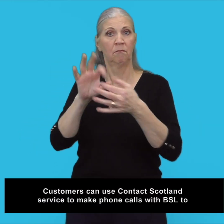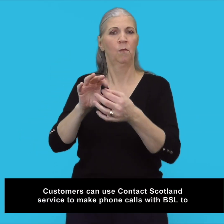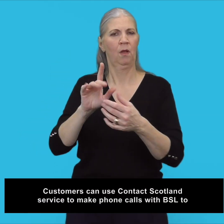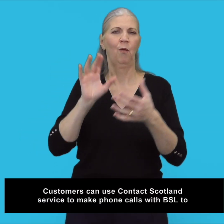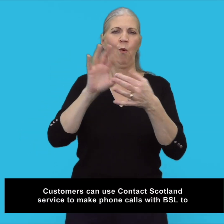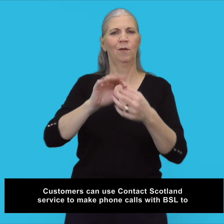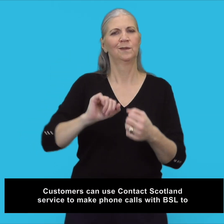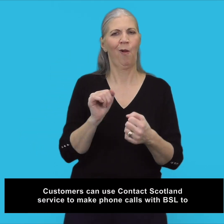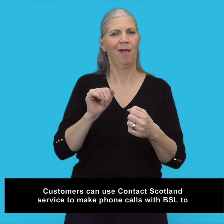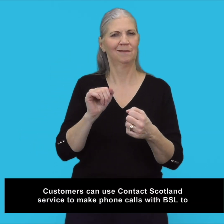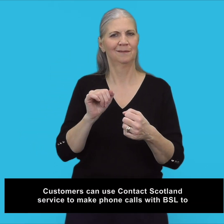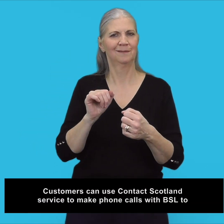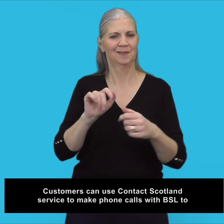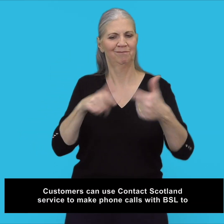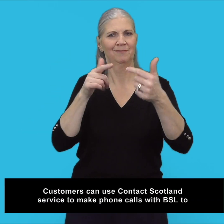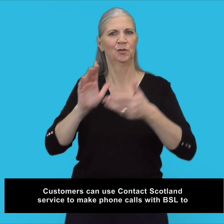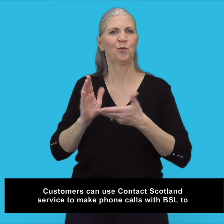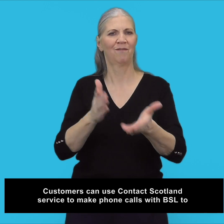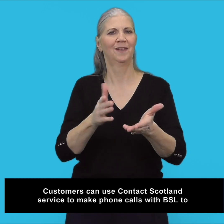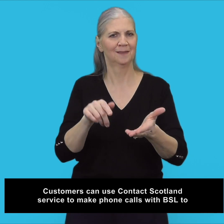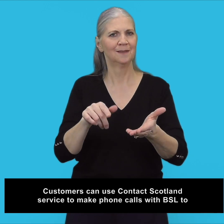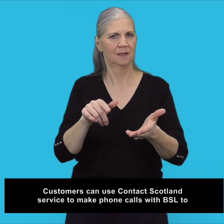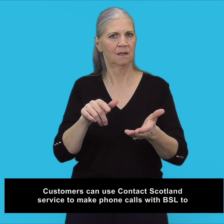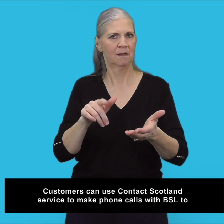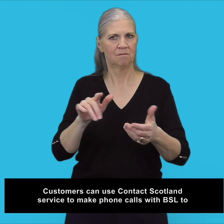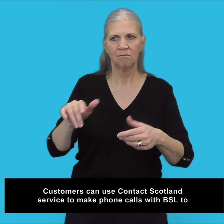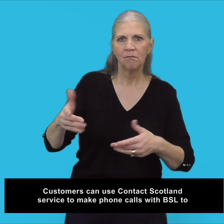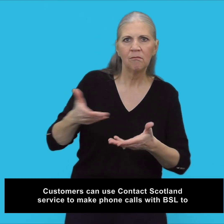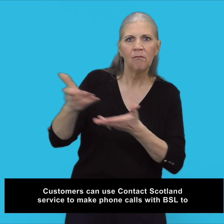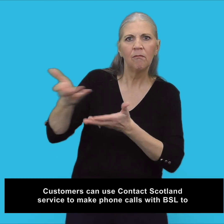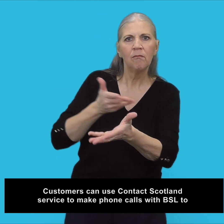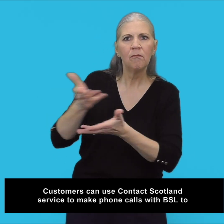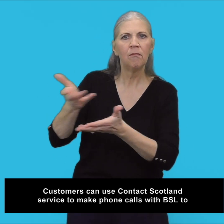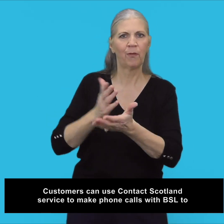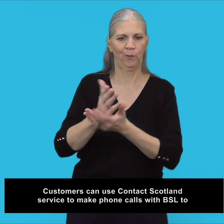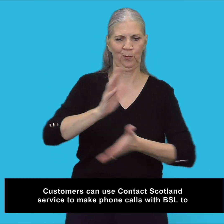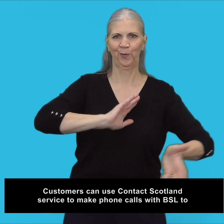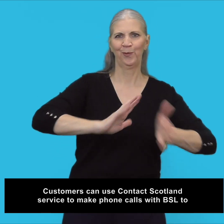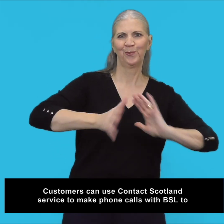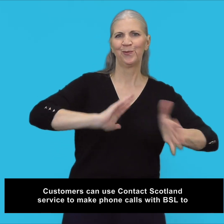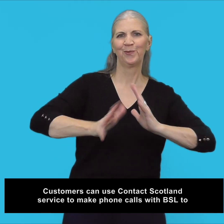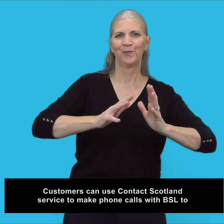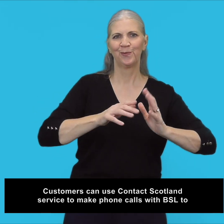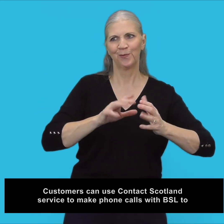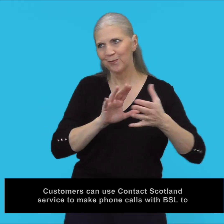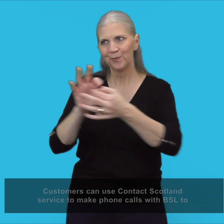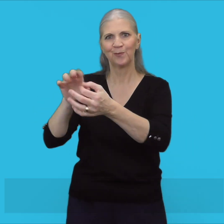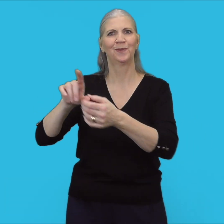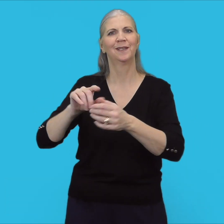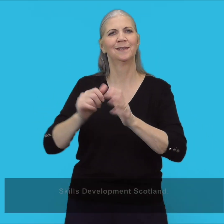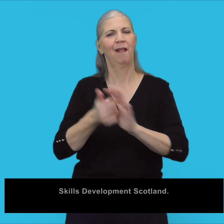Customers can use Contact Scotland service to make phone calls with BSL to Skills Development Scotland.